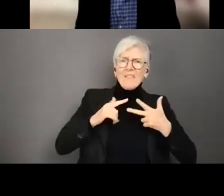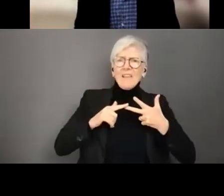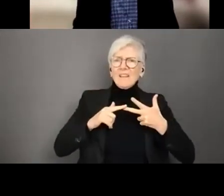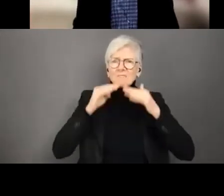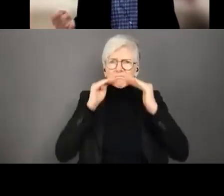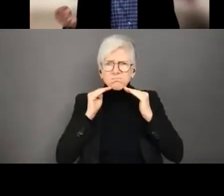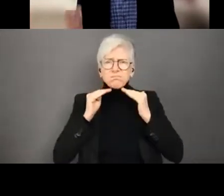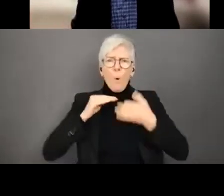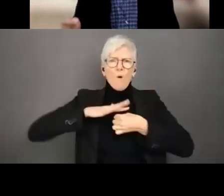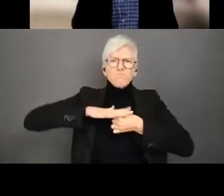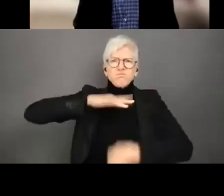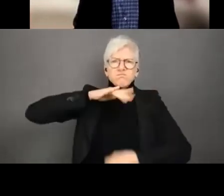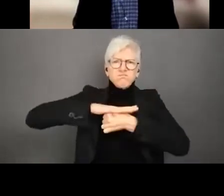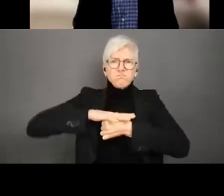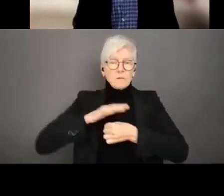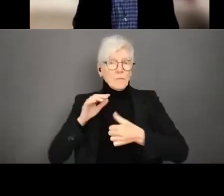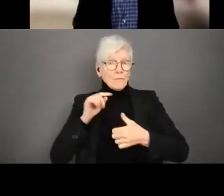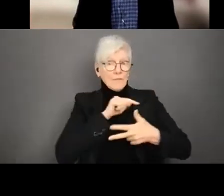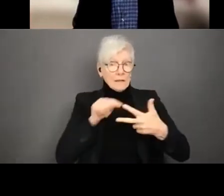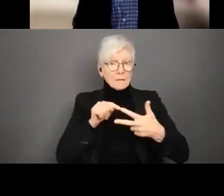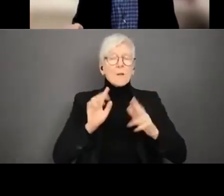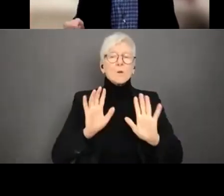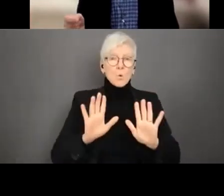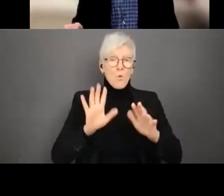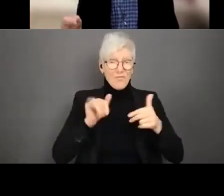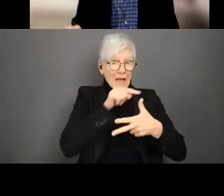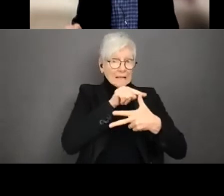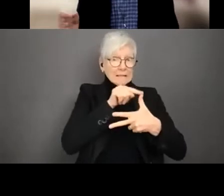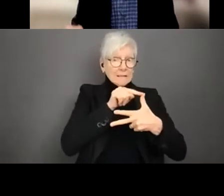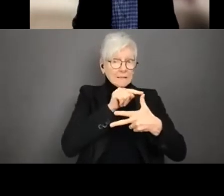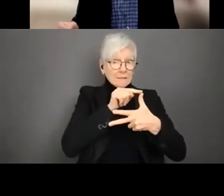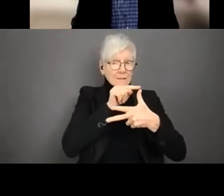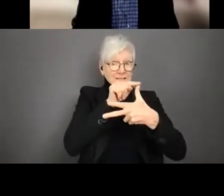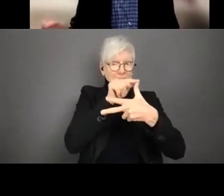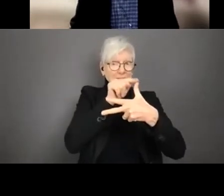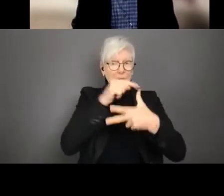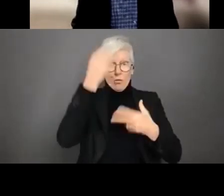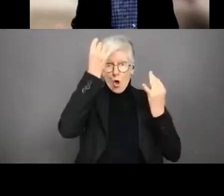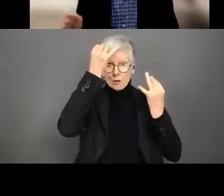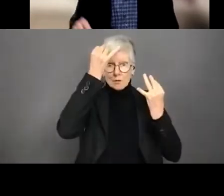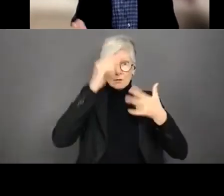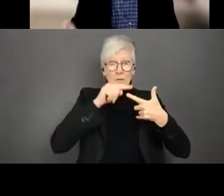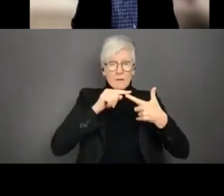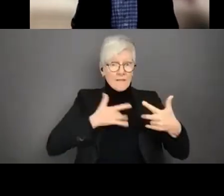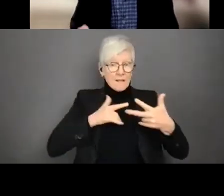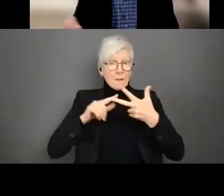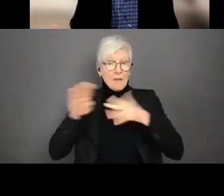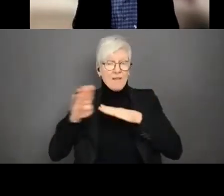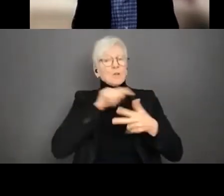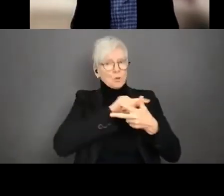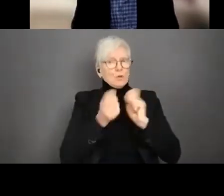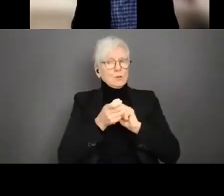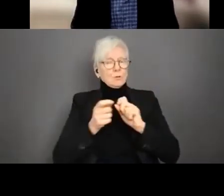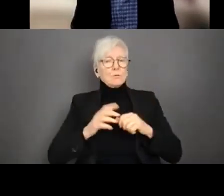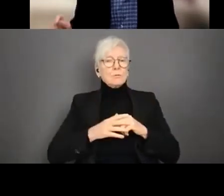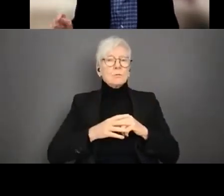you. That's what we need to change, is people's way of thinking, feeling, and behaving. Now, thinking and feeling is not easy